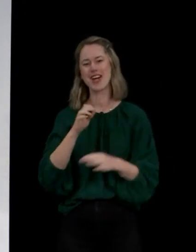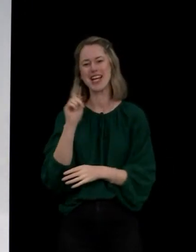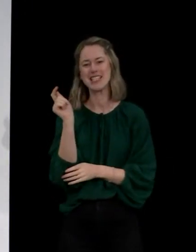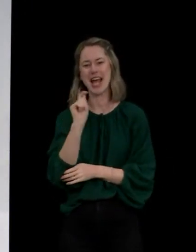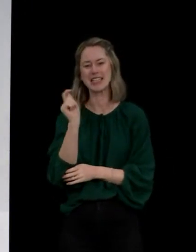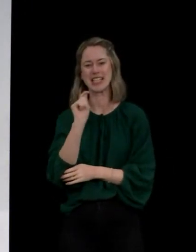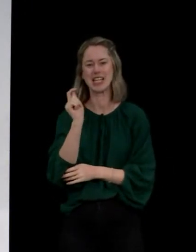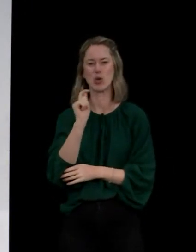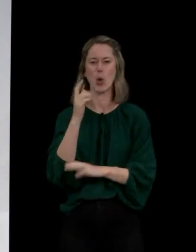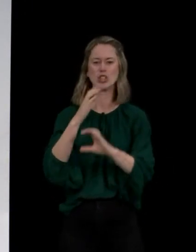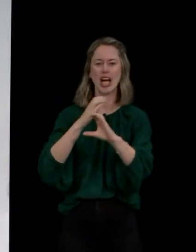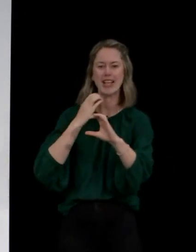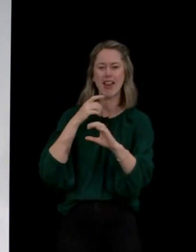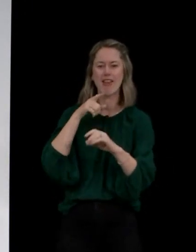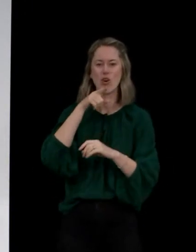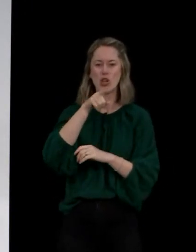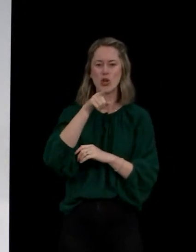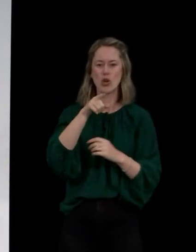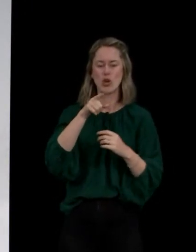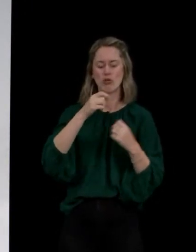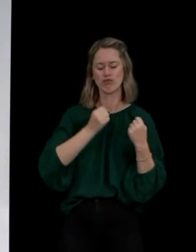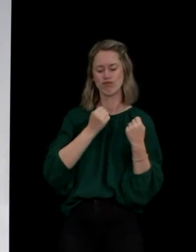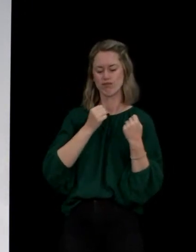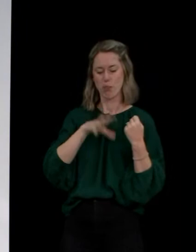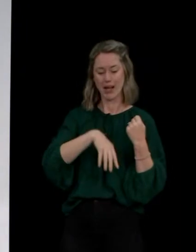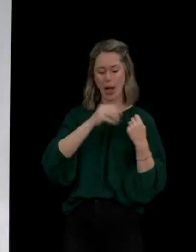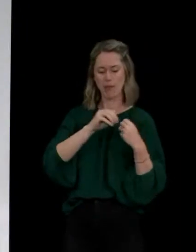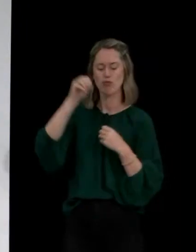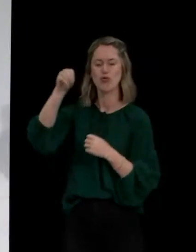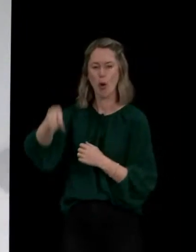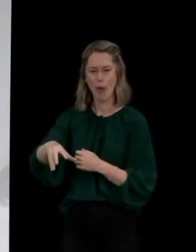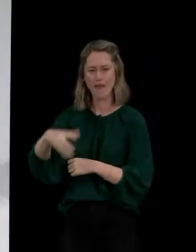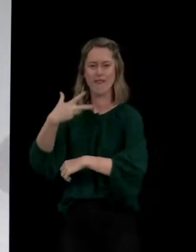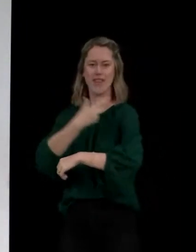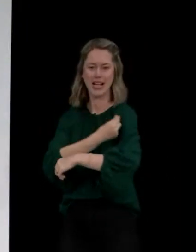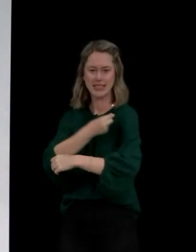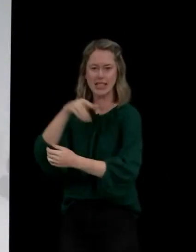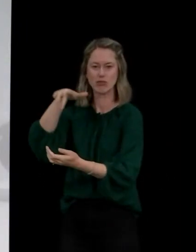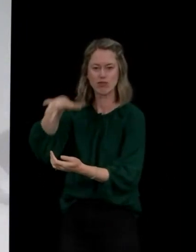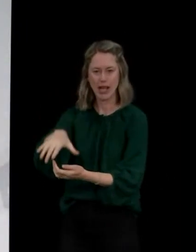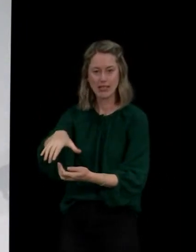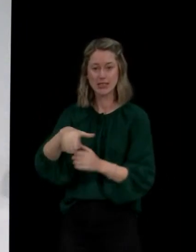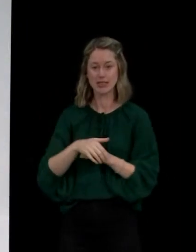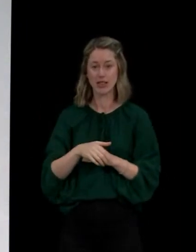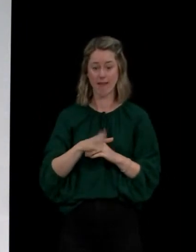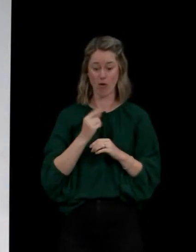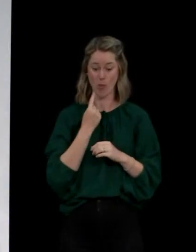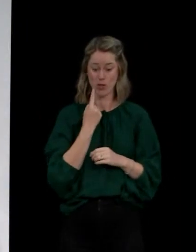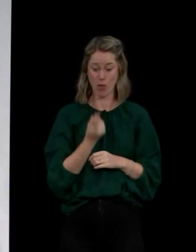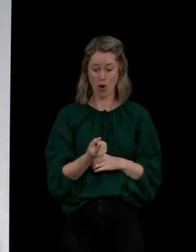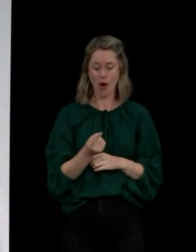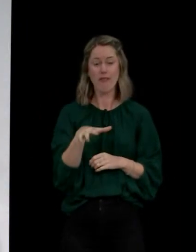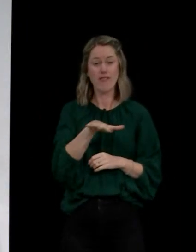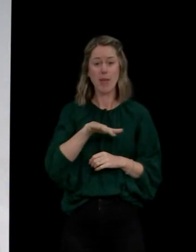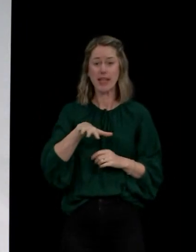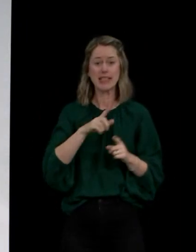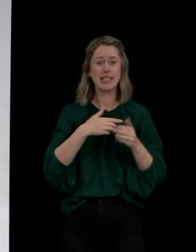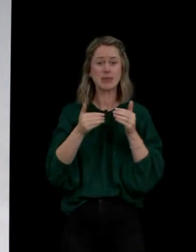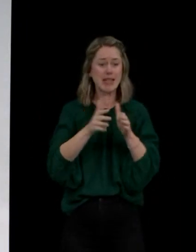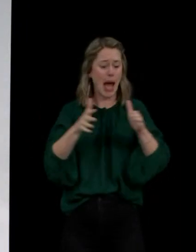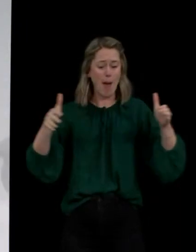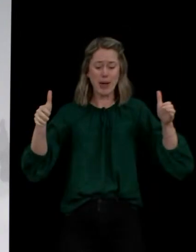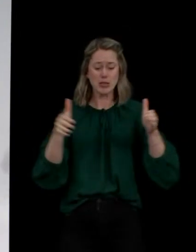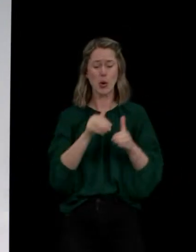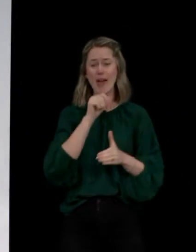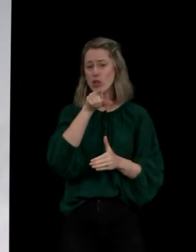and shuttle service to get people to community vaccination centres. As Dr. Bloomfield said, it's available from tomorrow for families of all sizes who